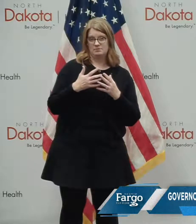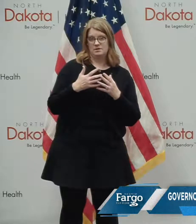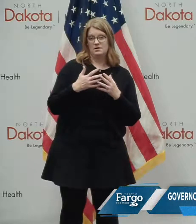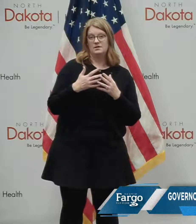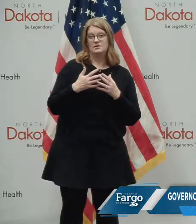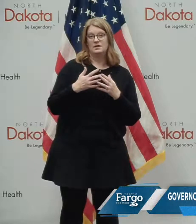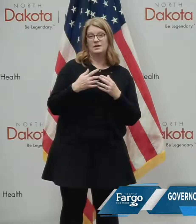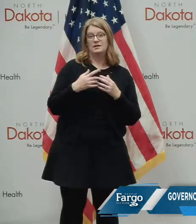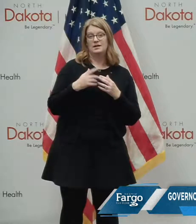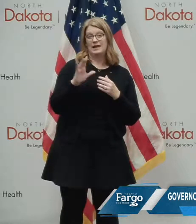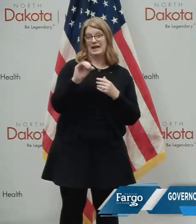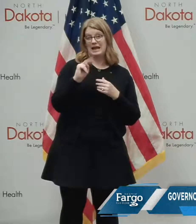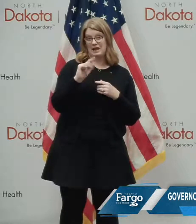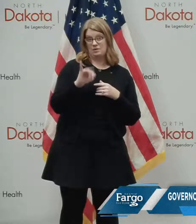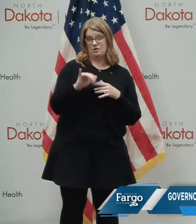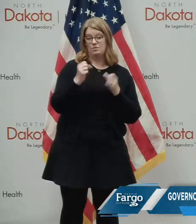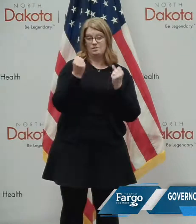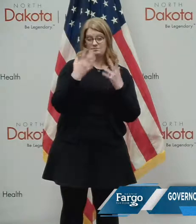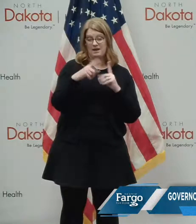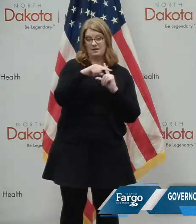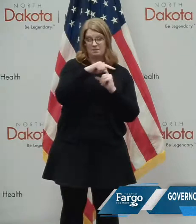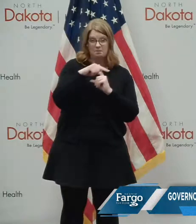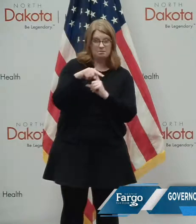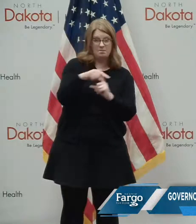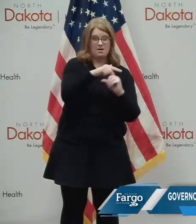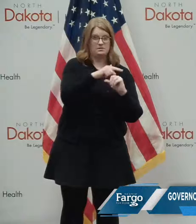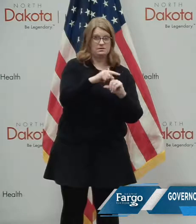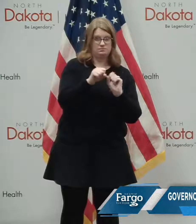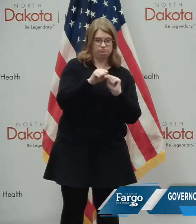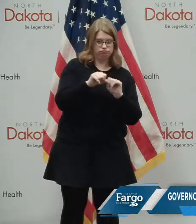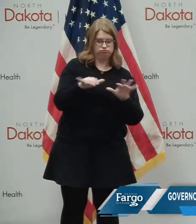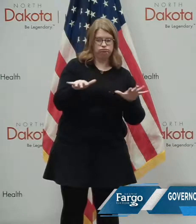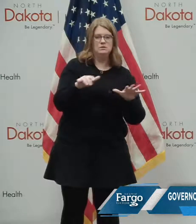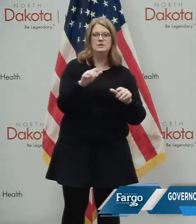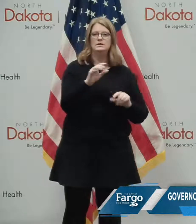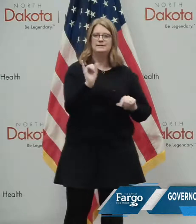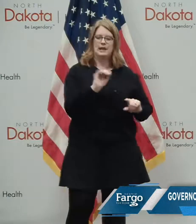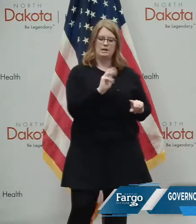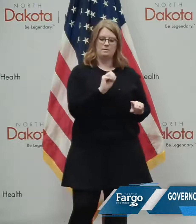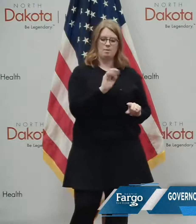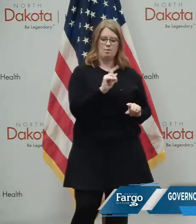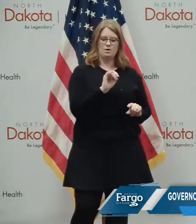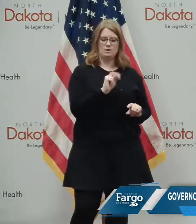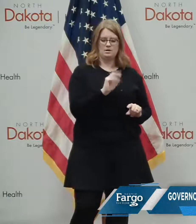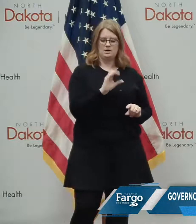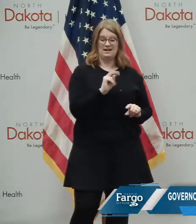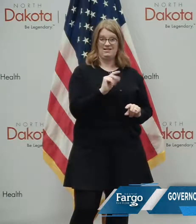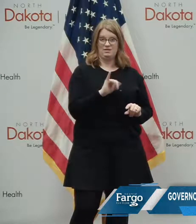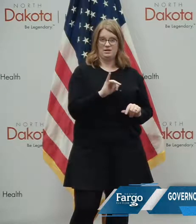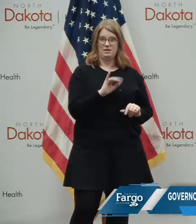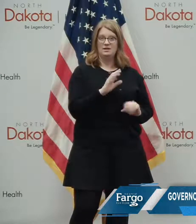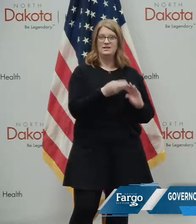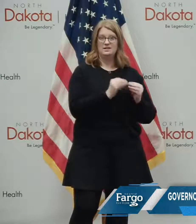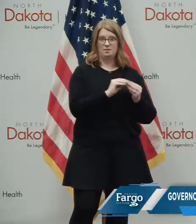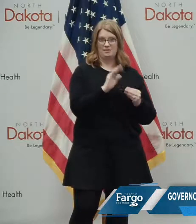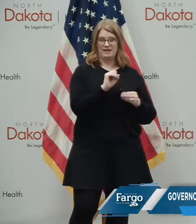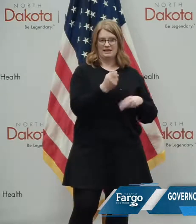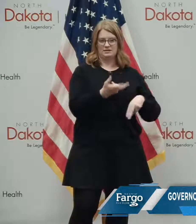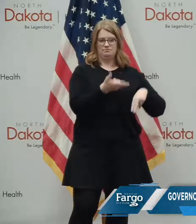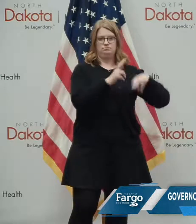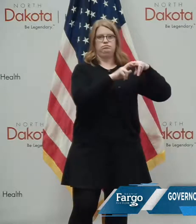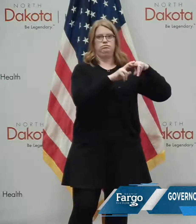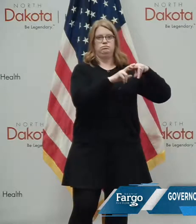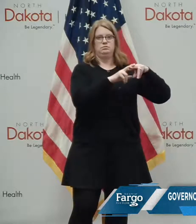county like where you're seeing, we saw take Morton County, for example, where we saw cases go up, then cases go